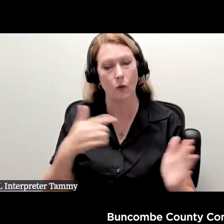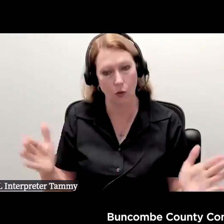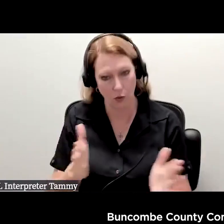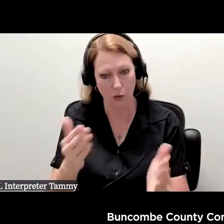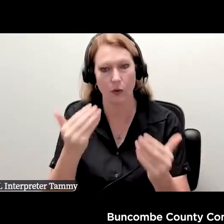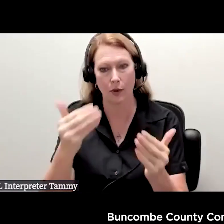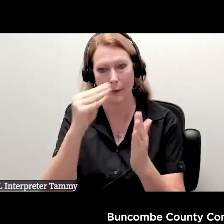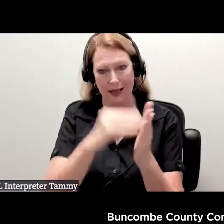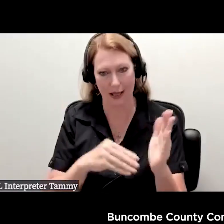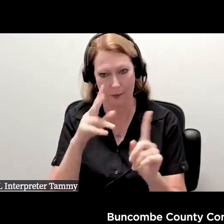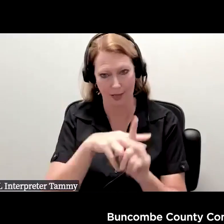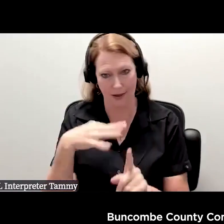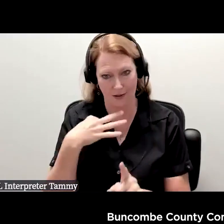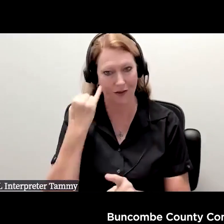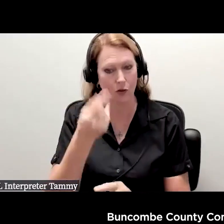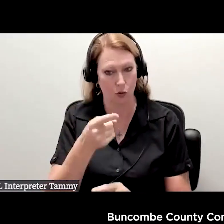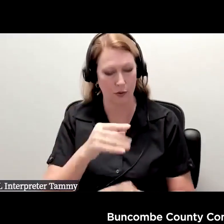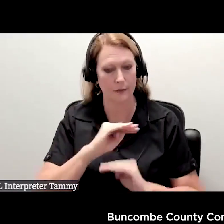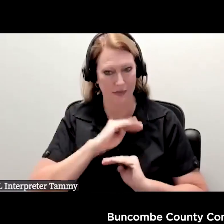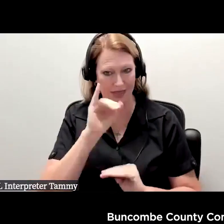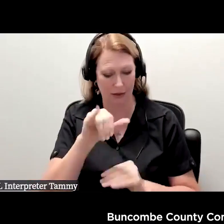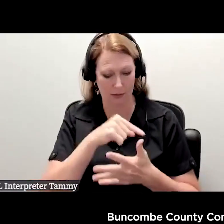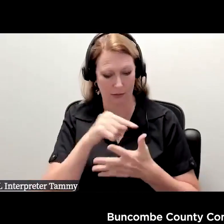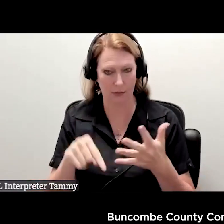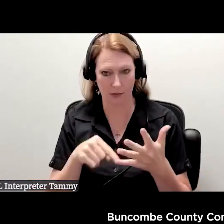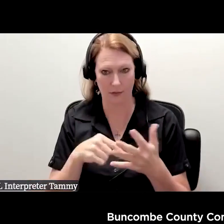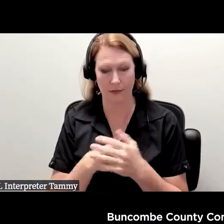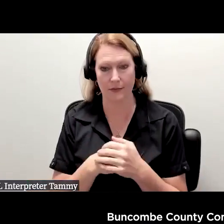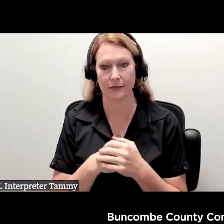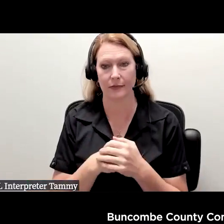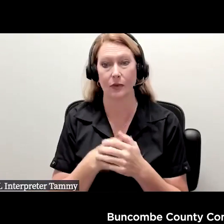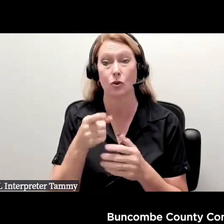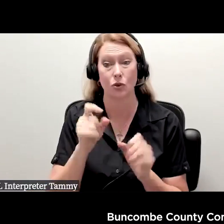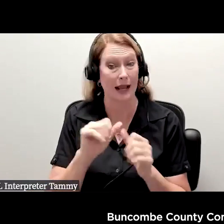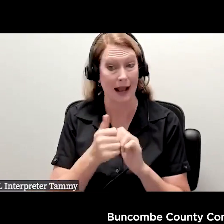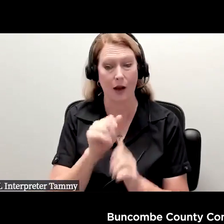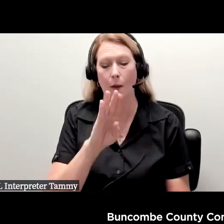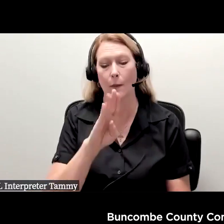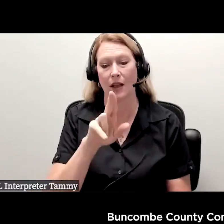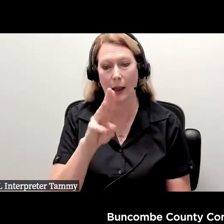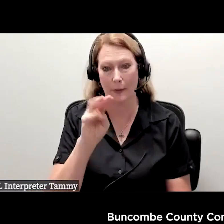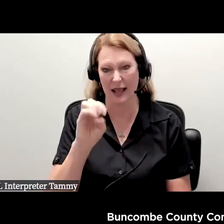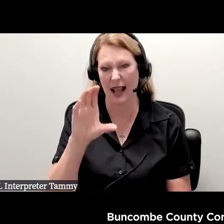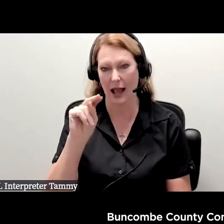apply if you meet the eligibility requirements that I just mentioned. And you can do this at buncombecounty.org.